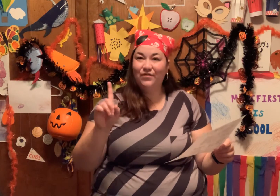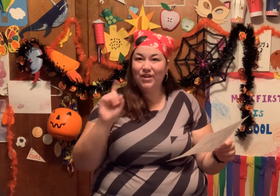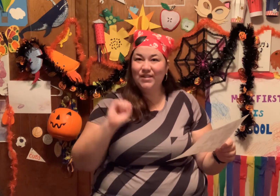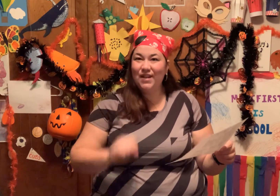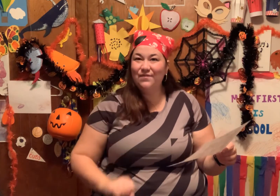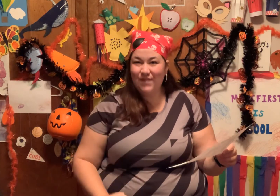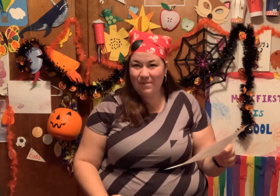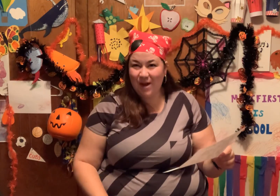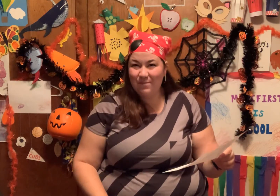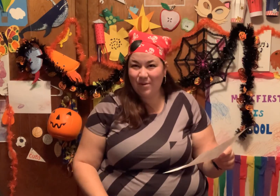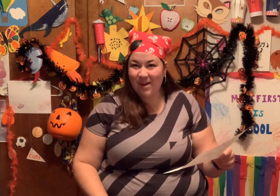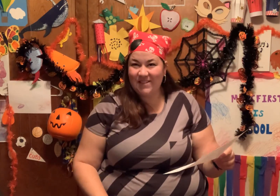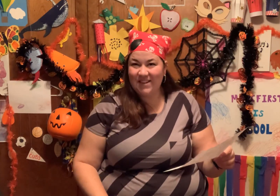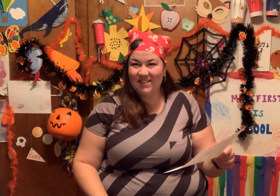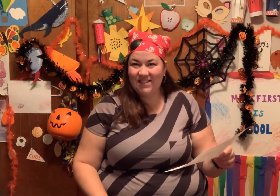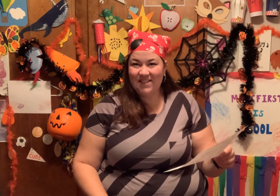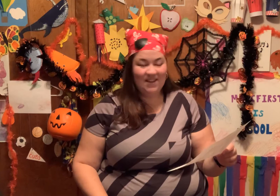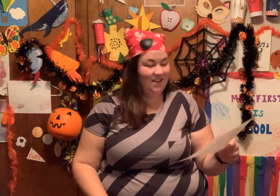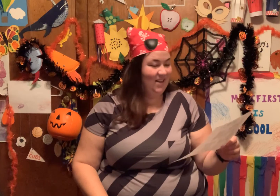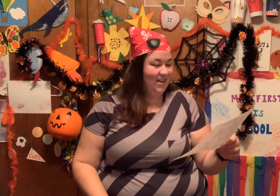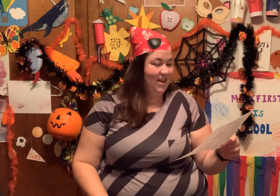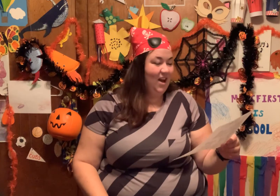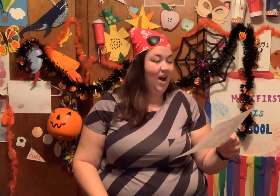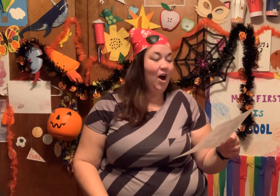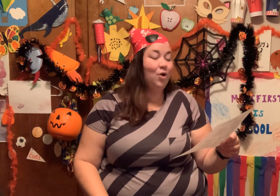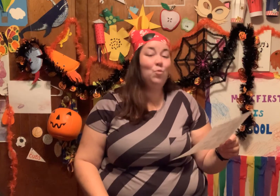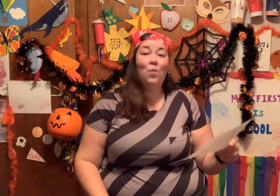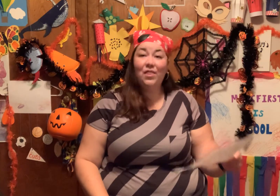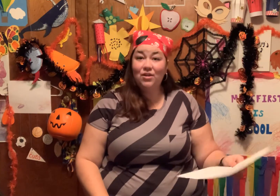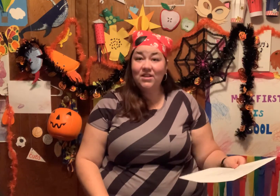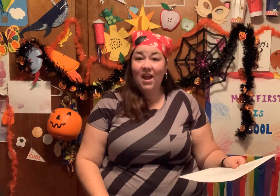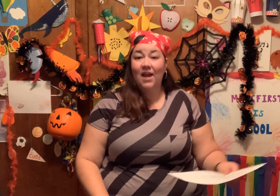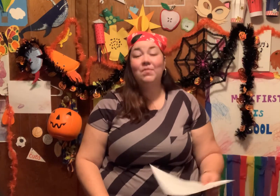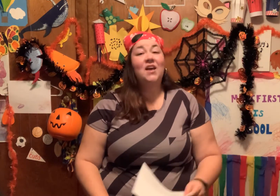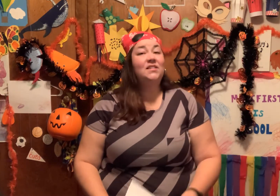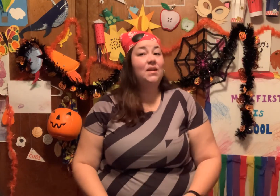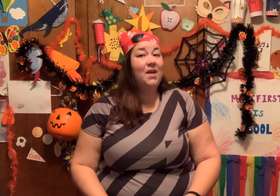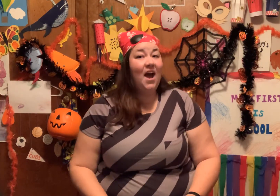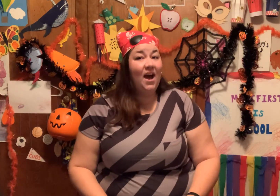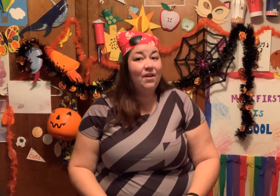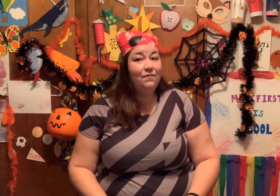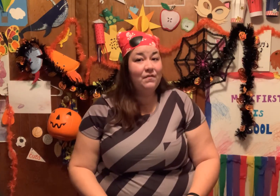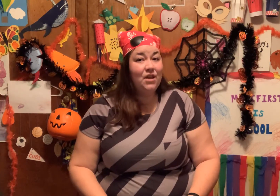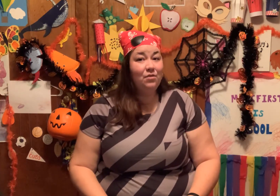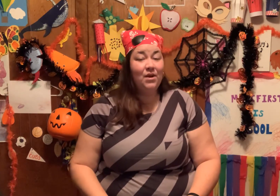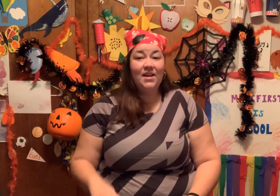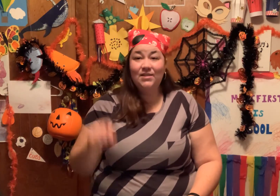first female president. Our weather today, it's going to be a high of 53, so a